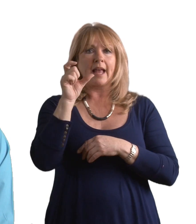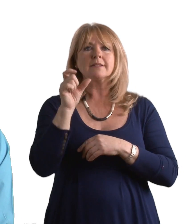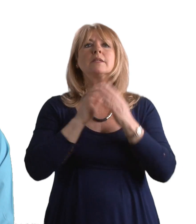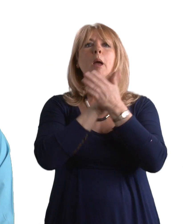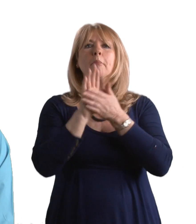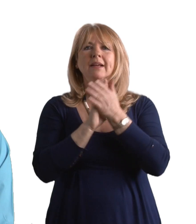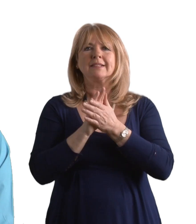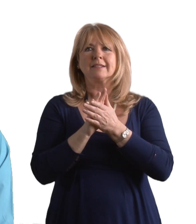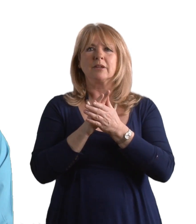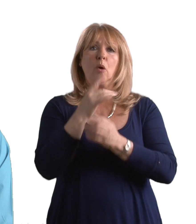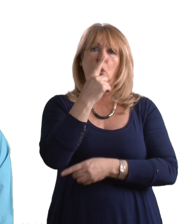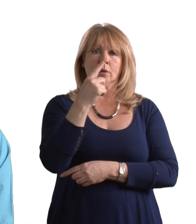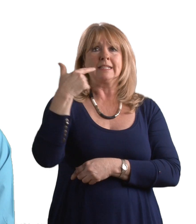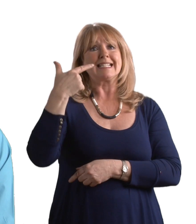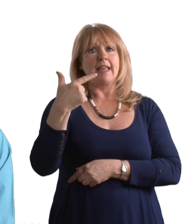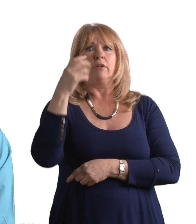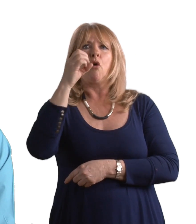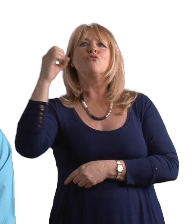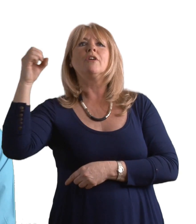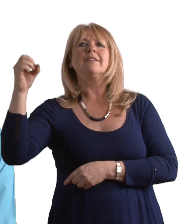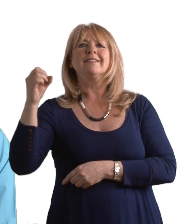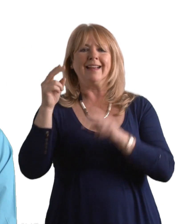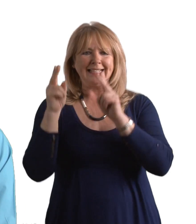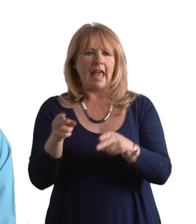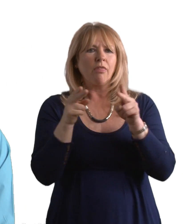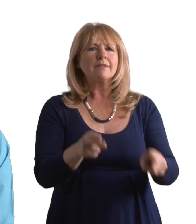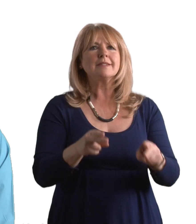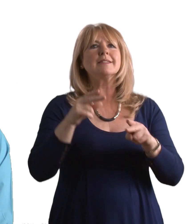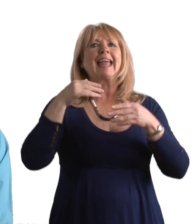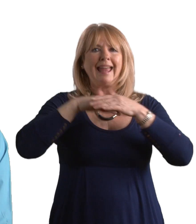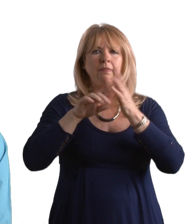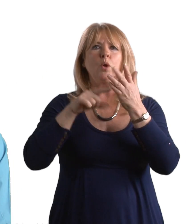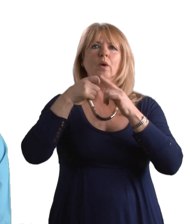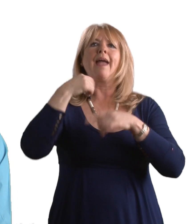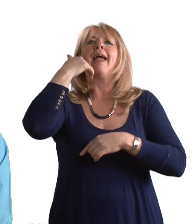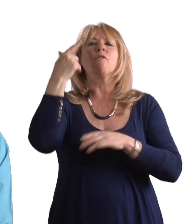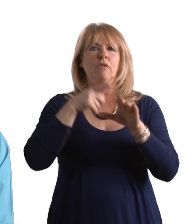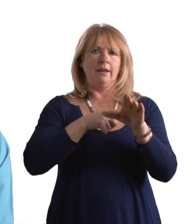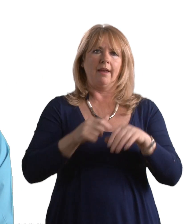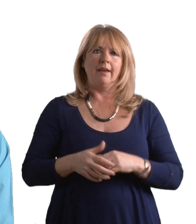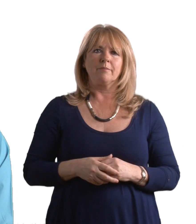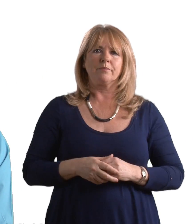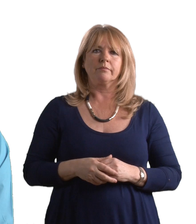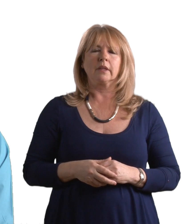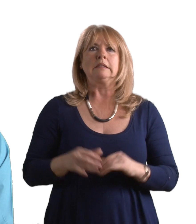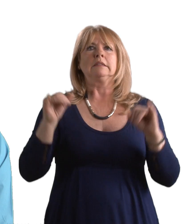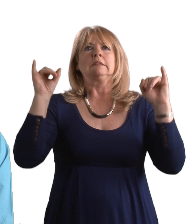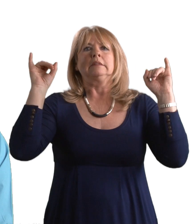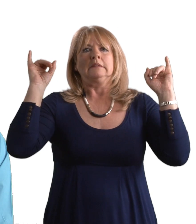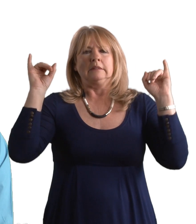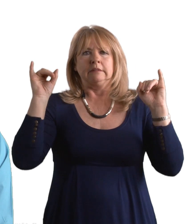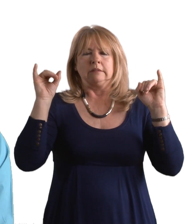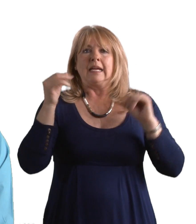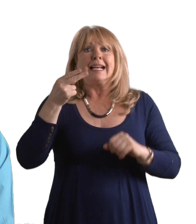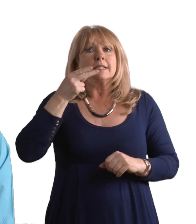Alarmingly, tobacco use in some Asian communities is much higher than the UK average. There is a concern that rates of oral cancer may mimic